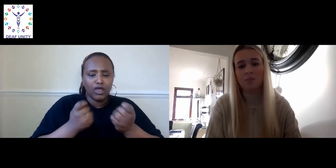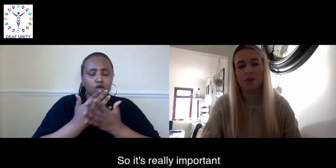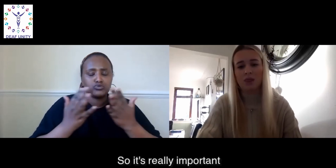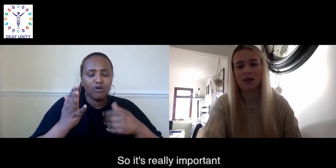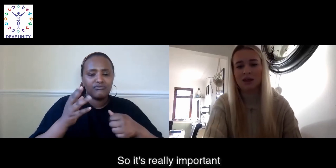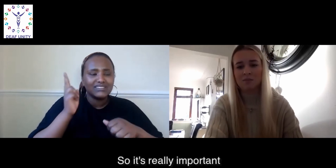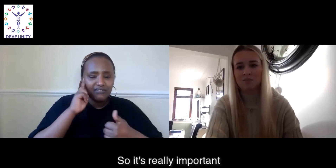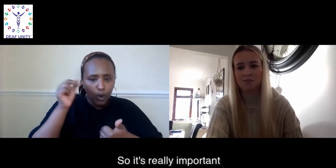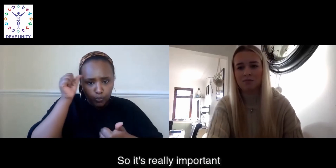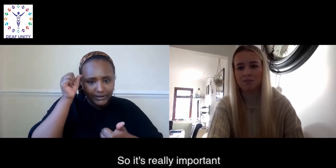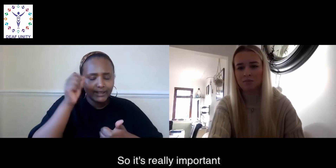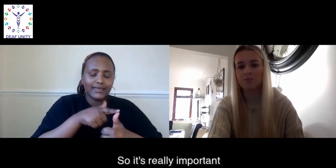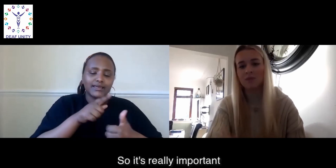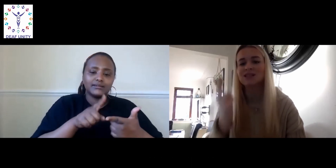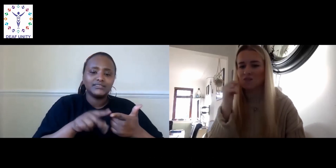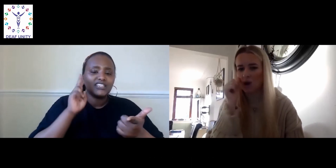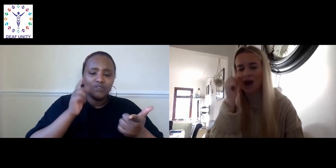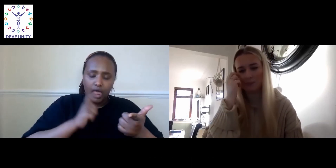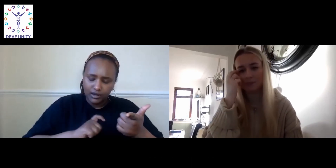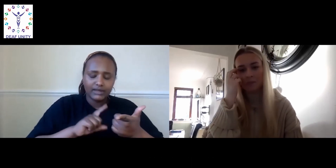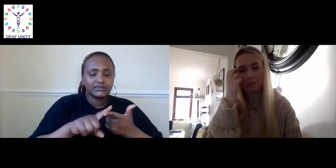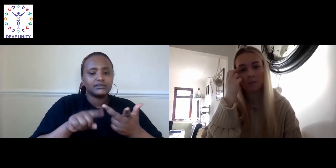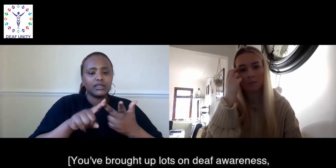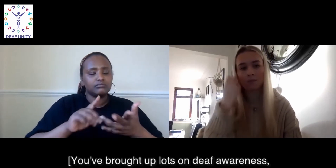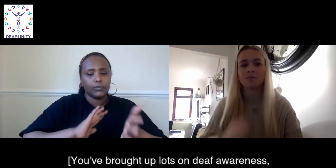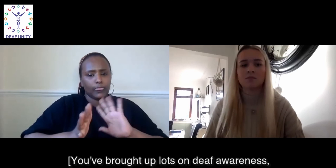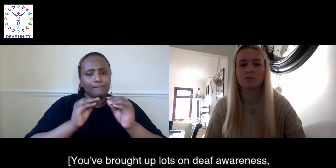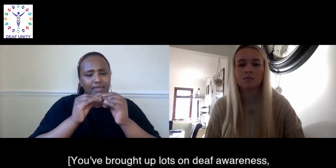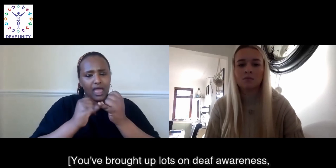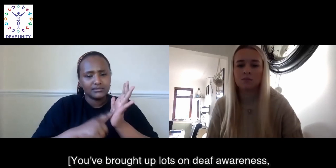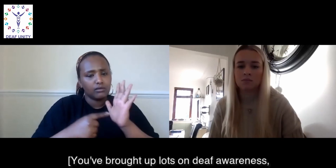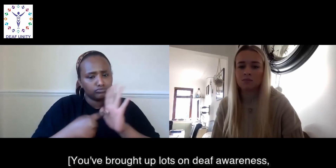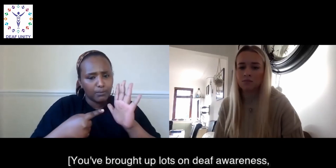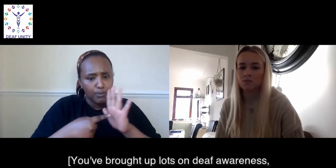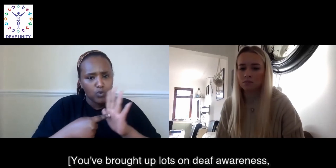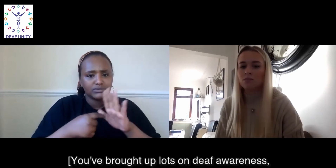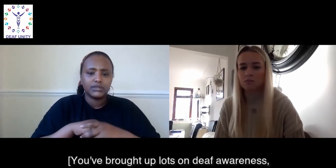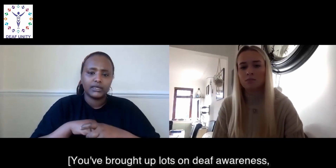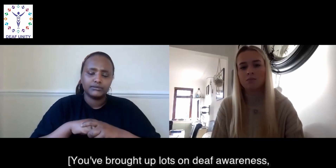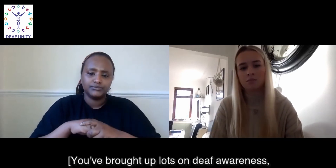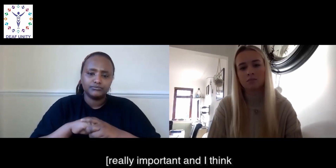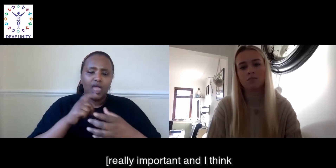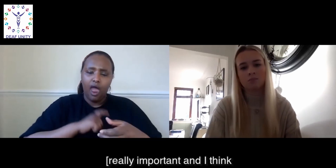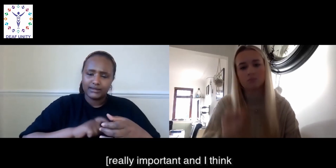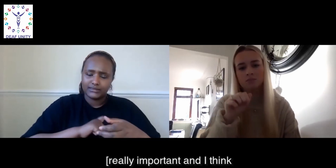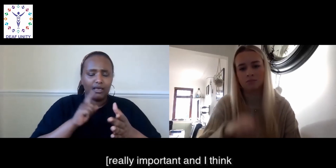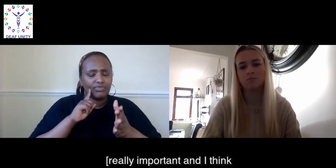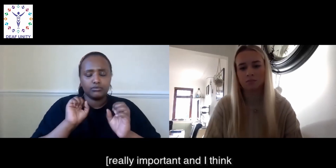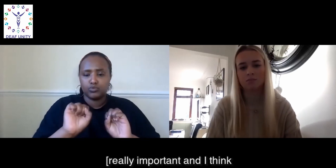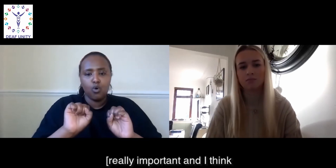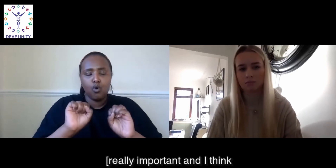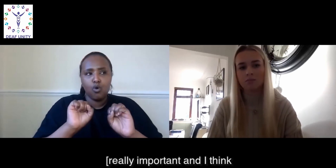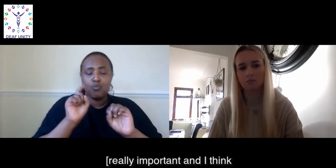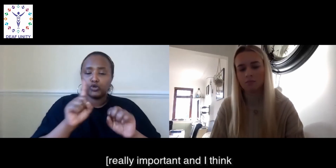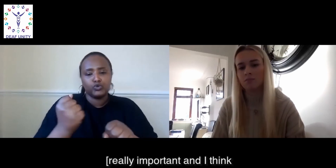it's really important to learn BSL in schools. I agree with you. You've brought up lots of deaf awareness, deaf identity, and that BSL is really important. And I think that's what you